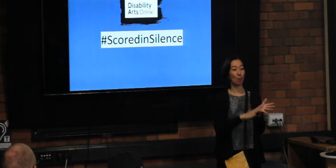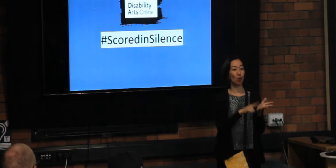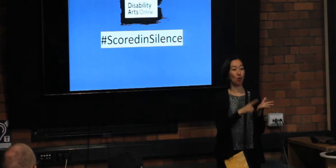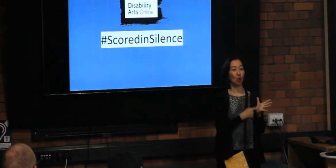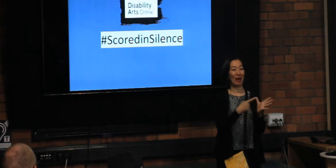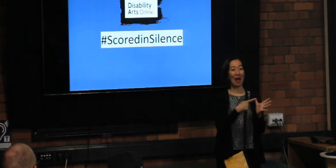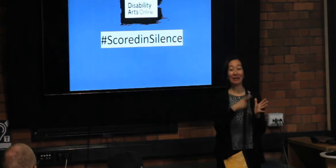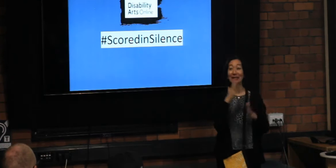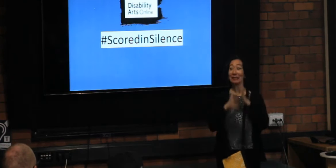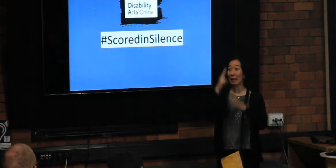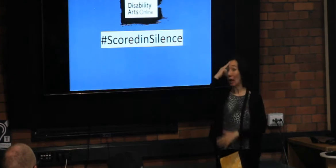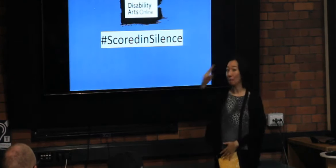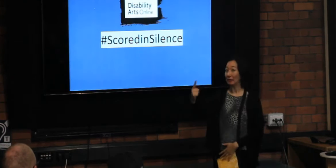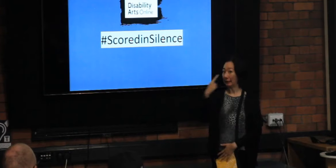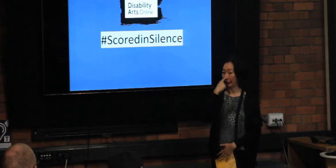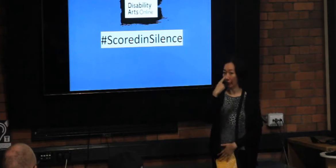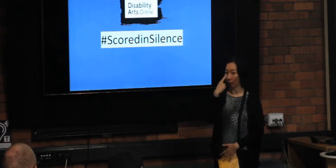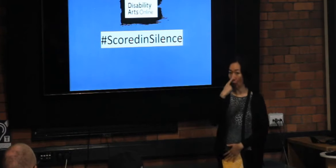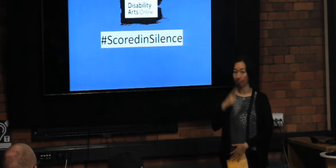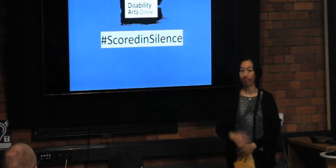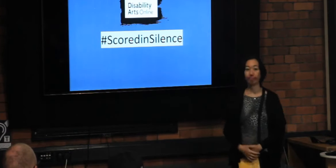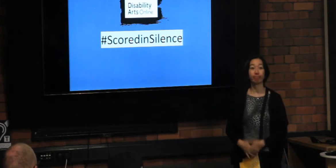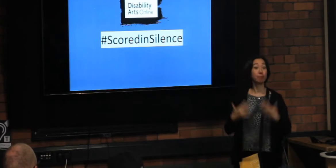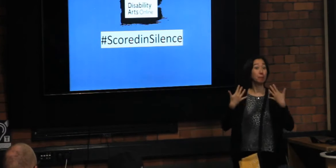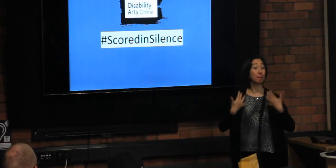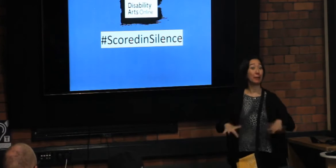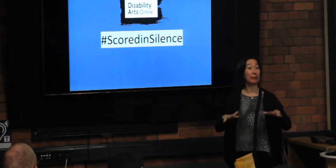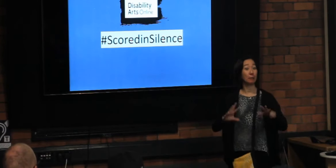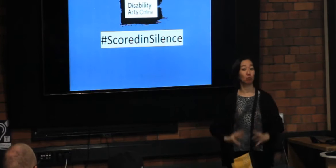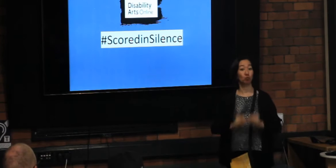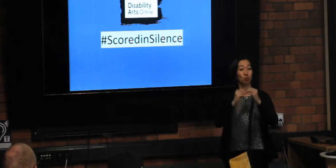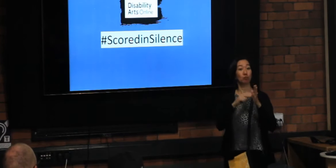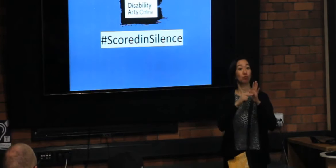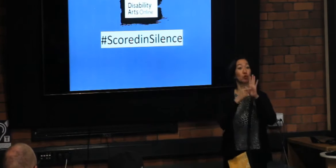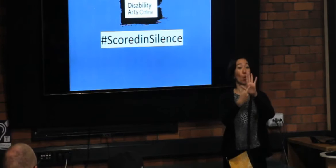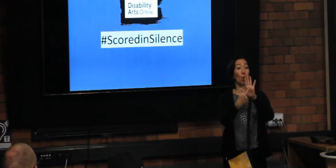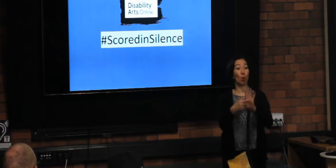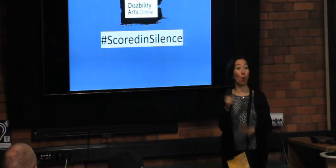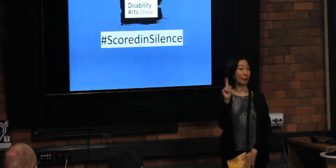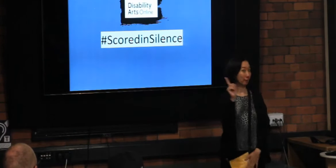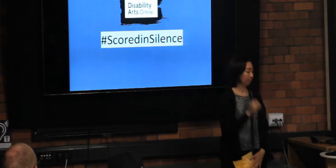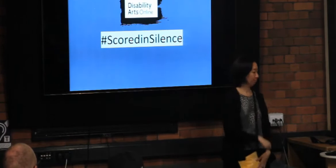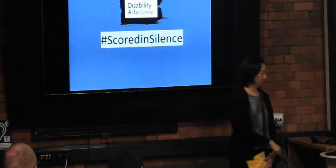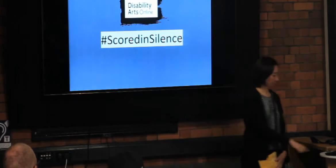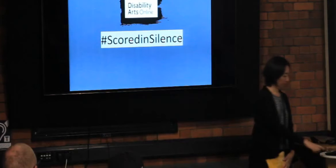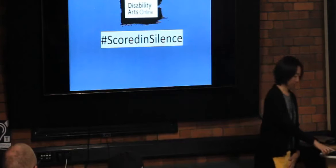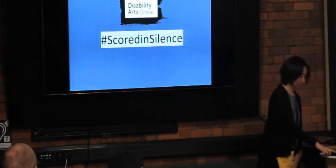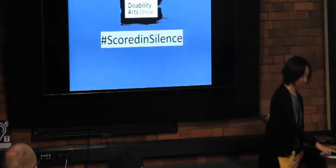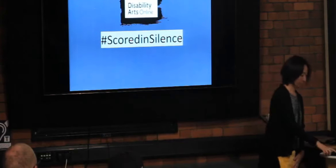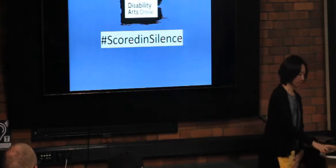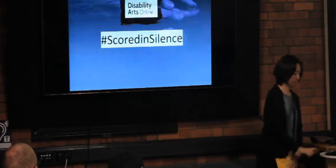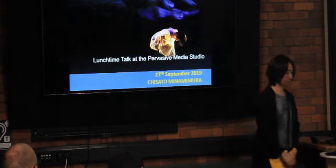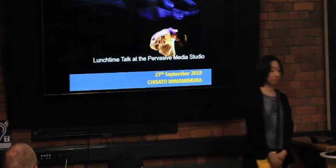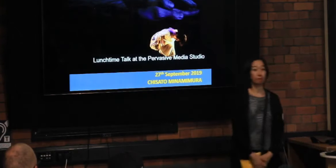Minamimura. And my sign name is Chisato. I have been working